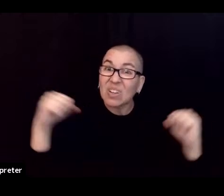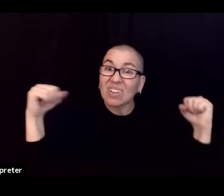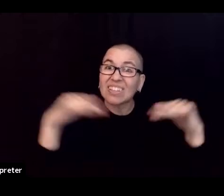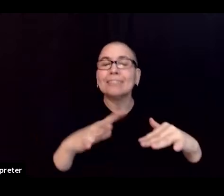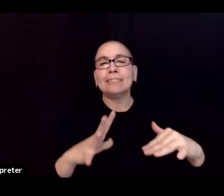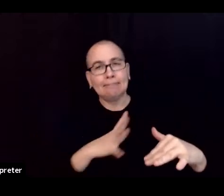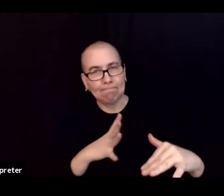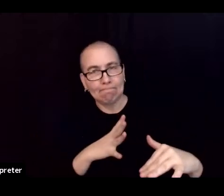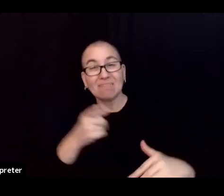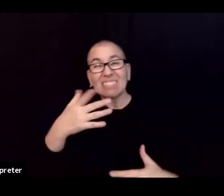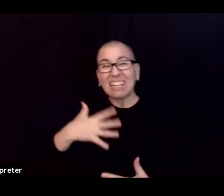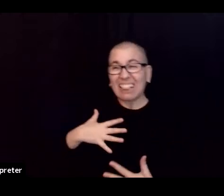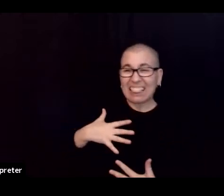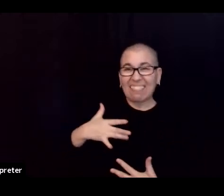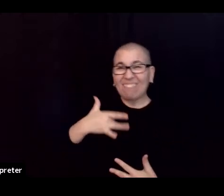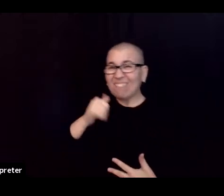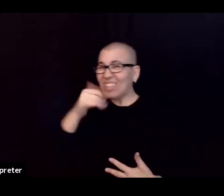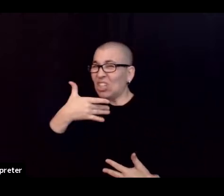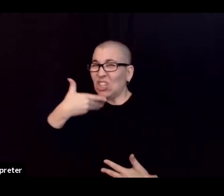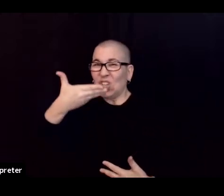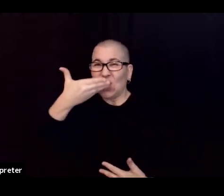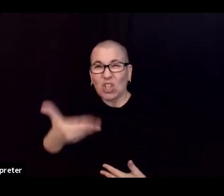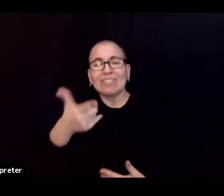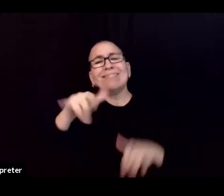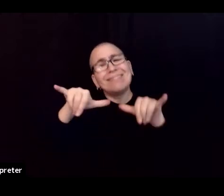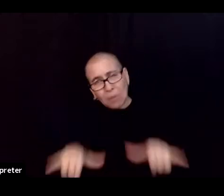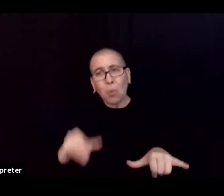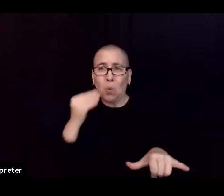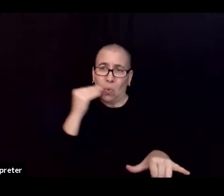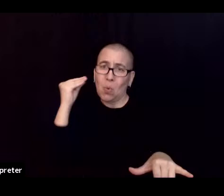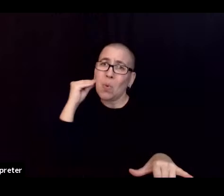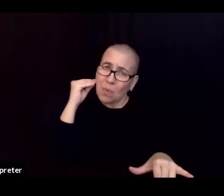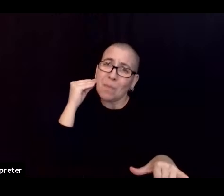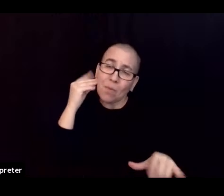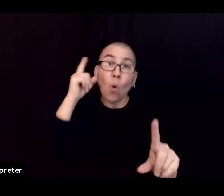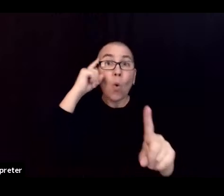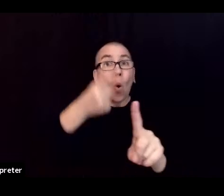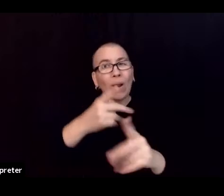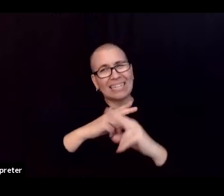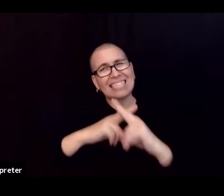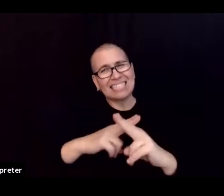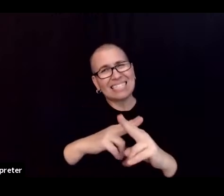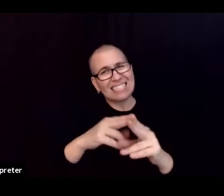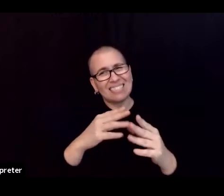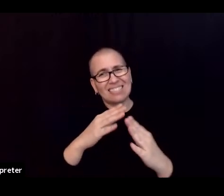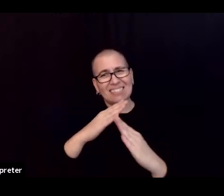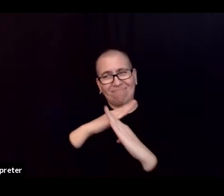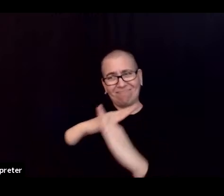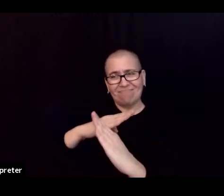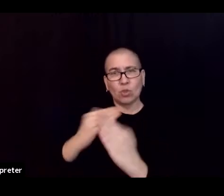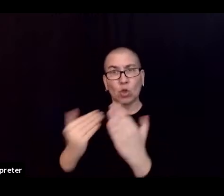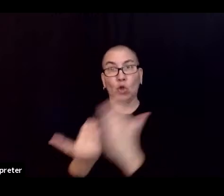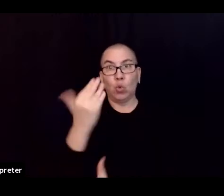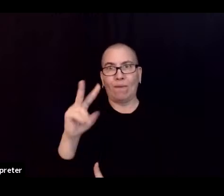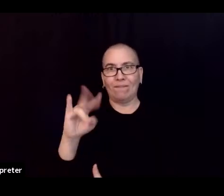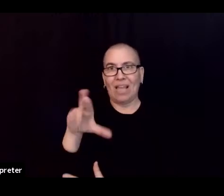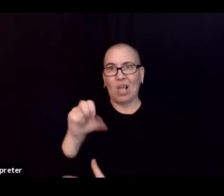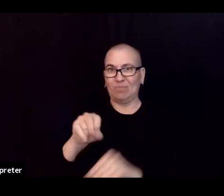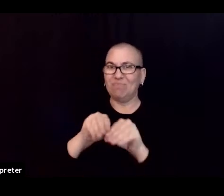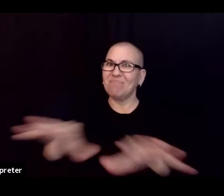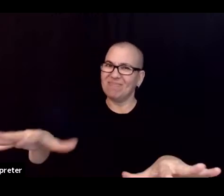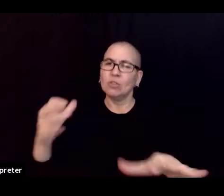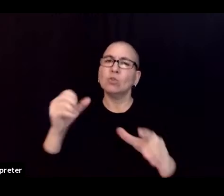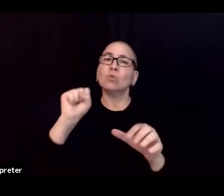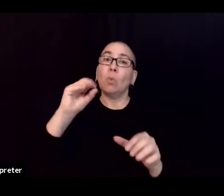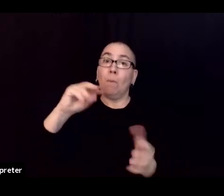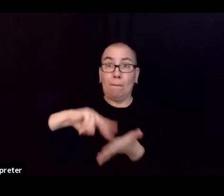COVID-19 while we work tirelessly to get as many Minnesotans as we can vaccinated. Testing is a key part of this response